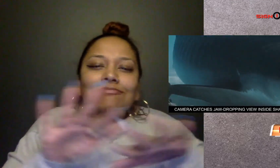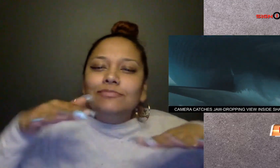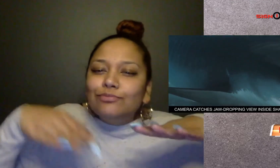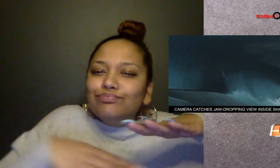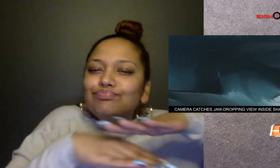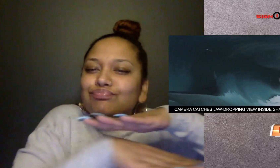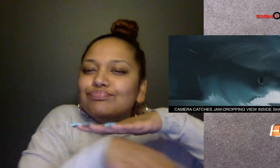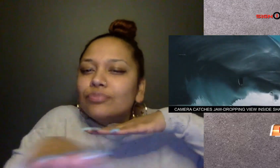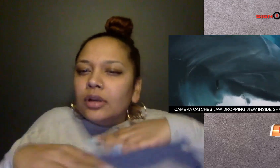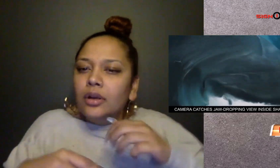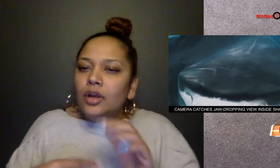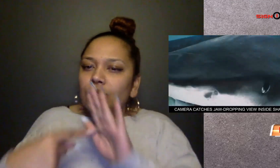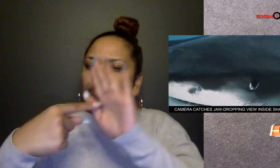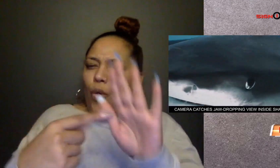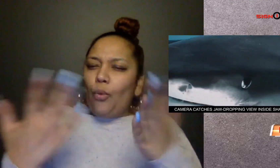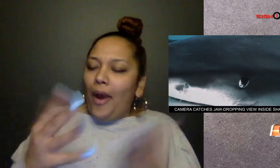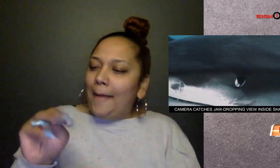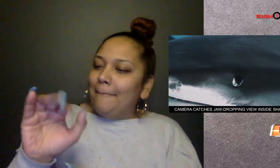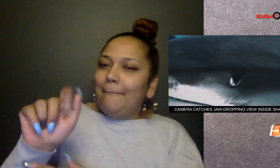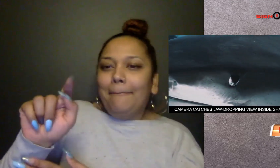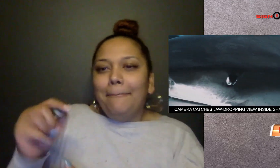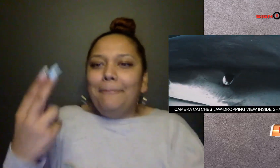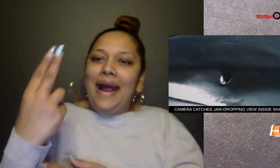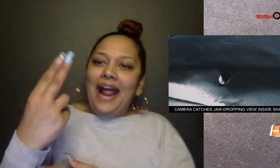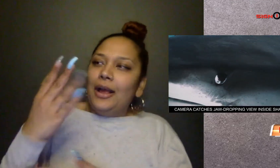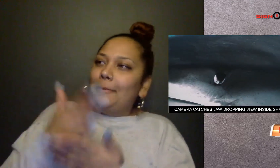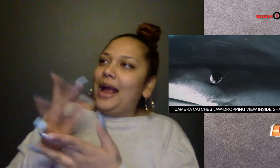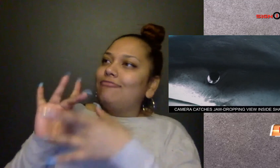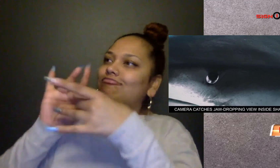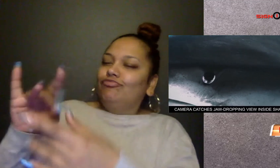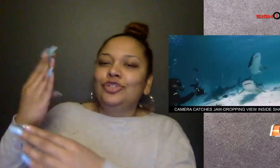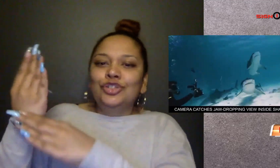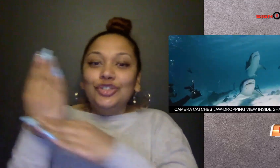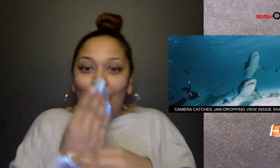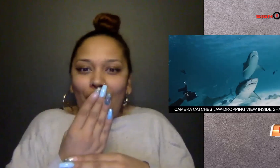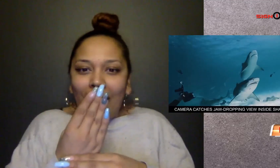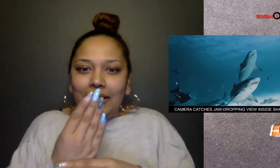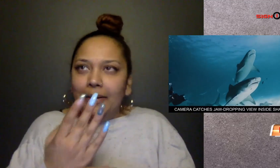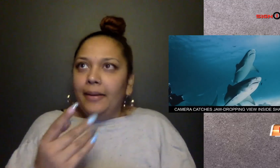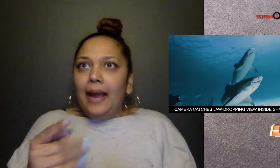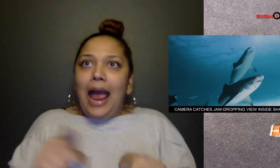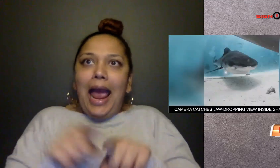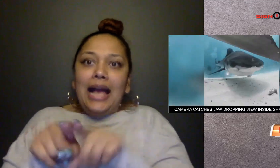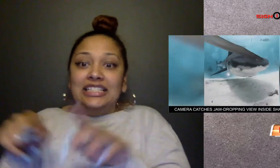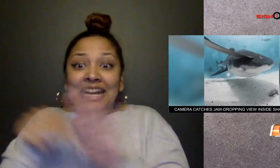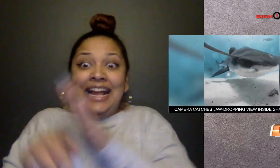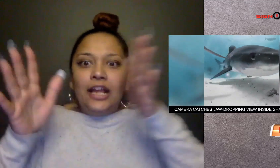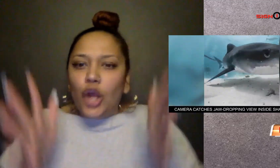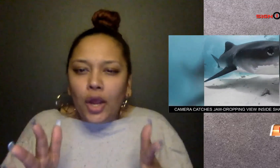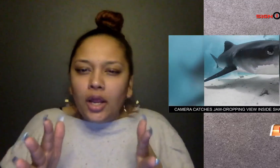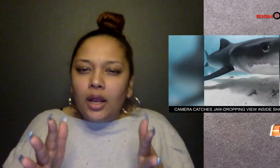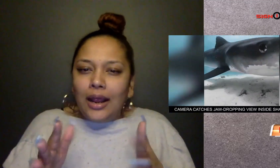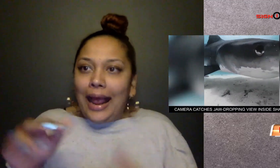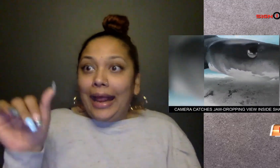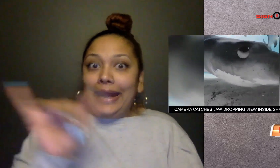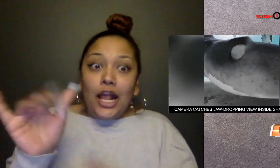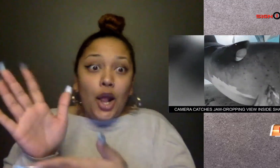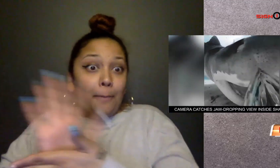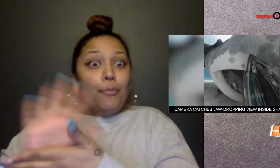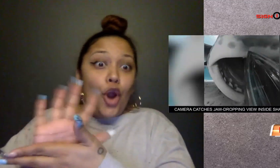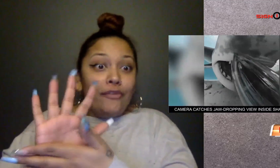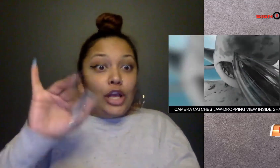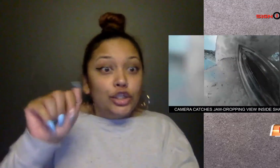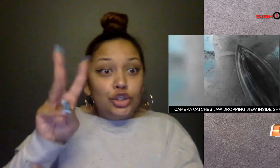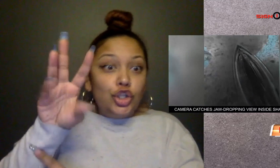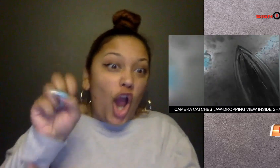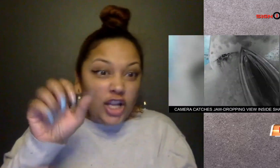conservation and to dispel the myth about sharks being killers like in the movie jaws